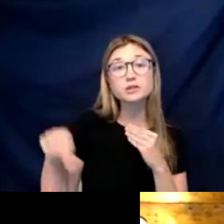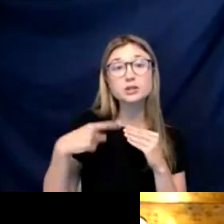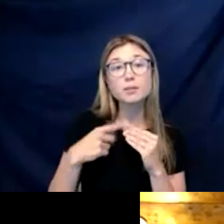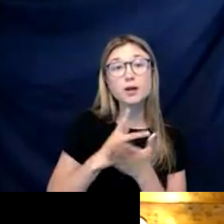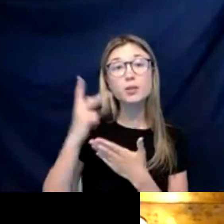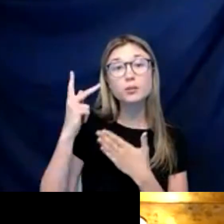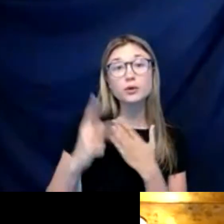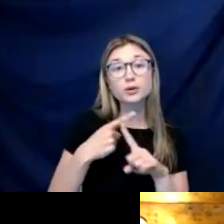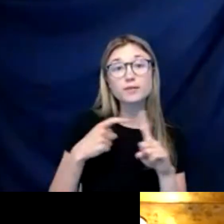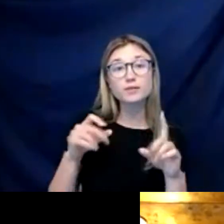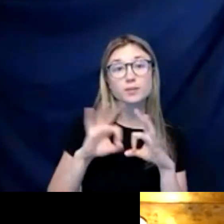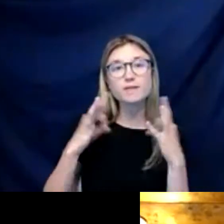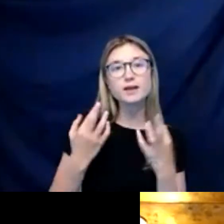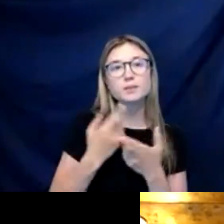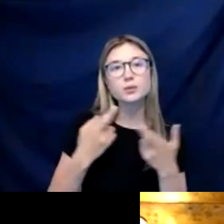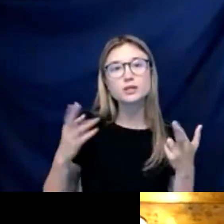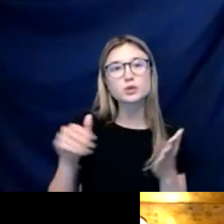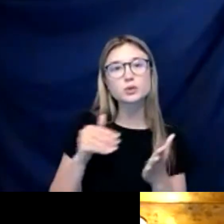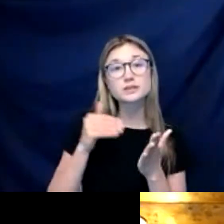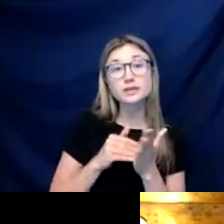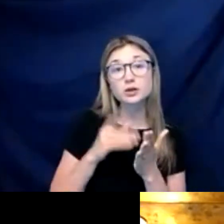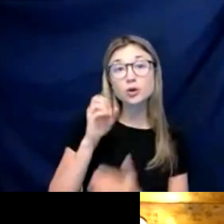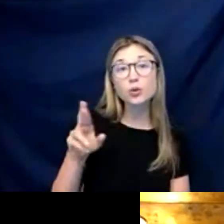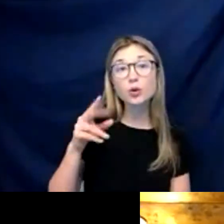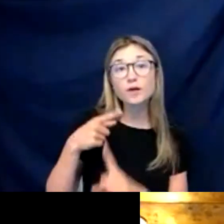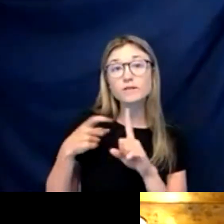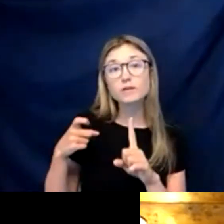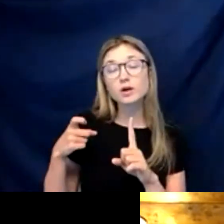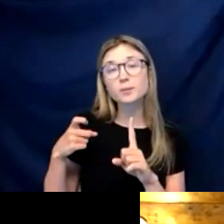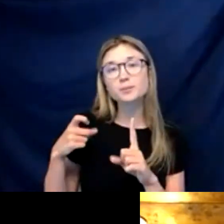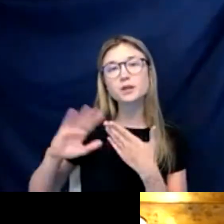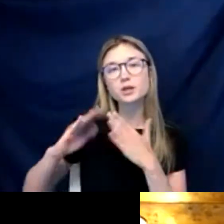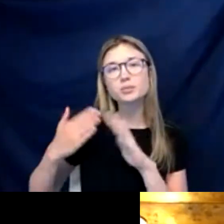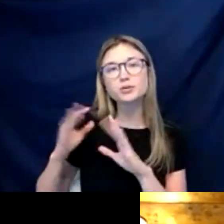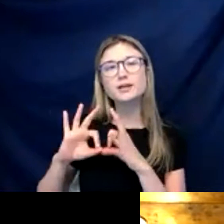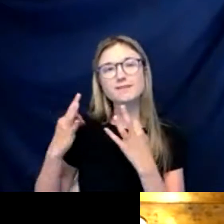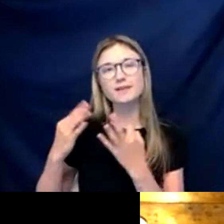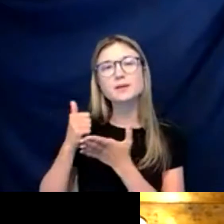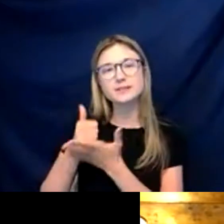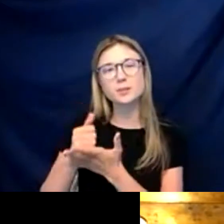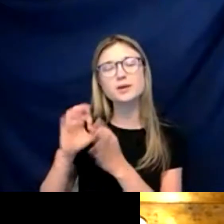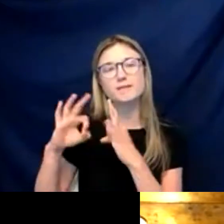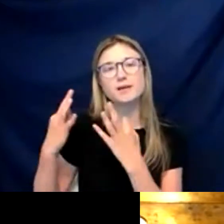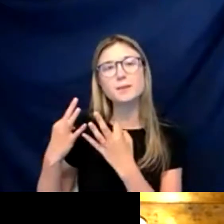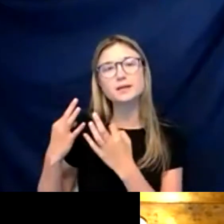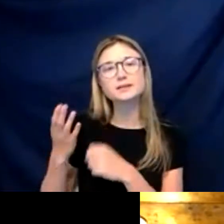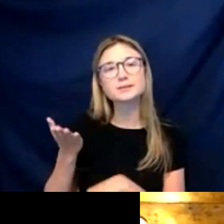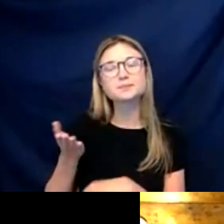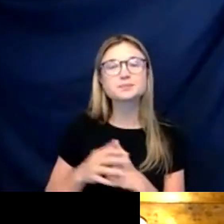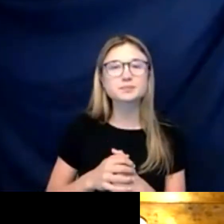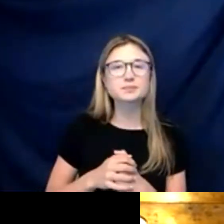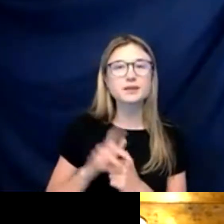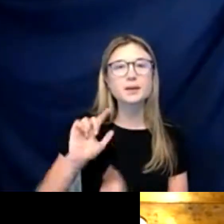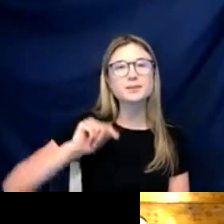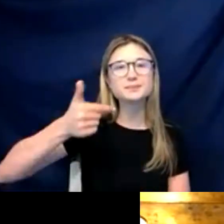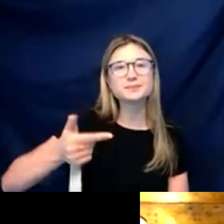the Family Resource Center or their community Families Helping Families. And I'm going to hand it